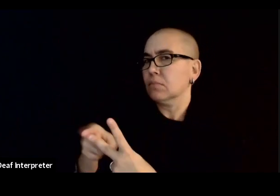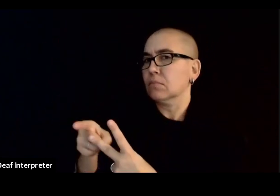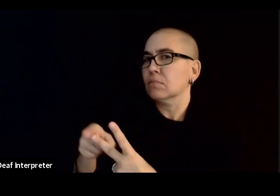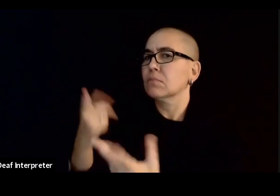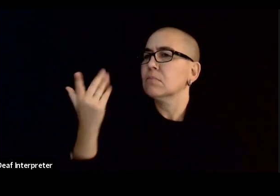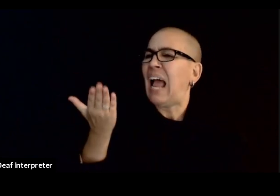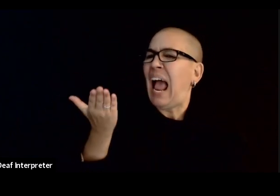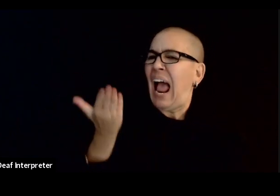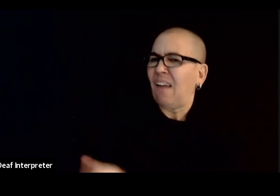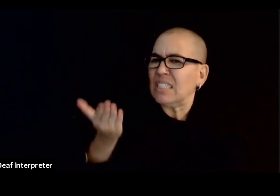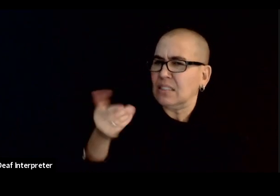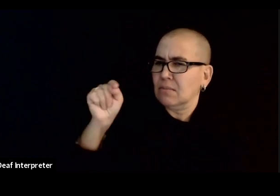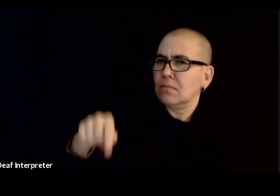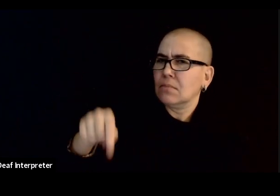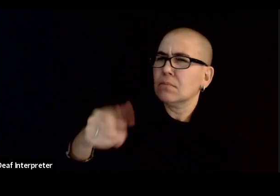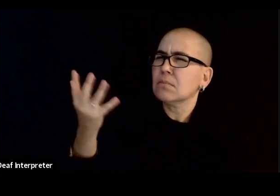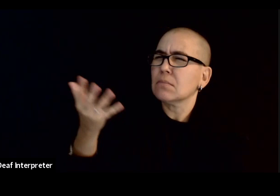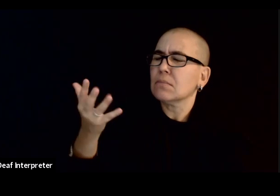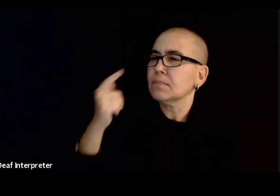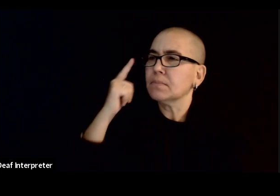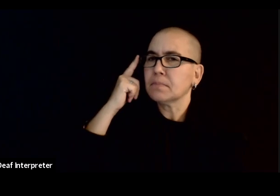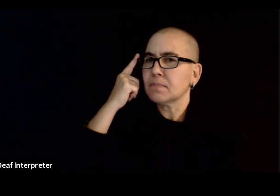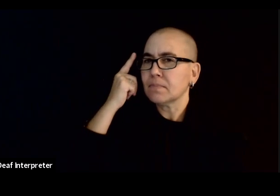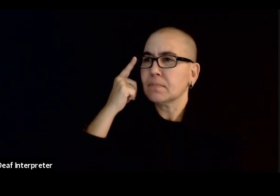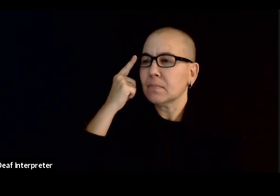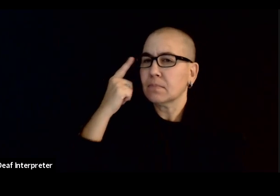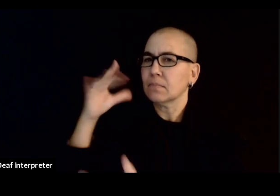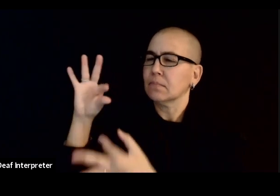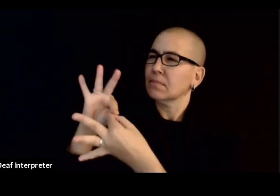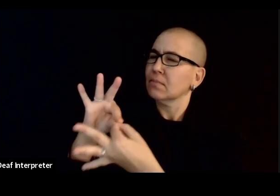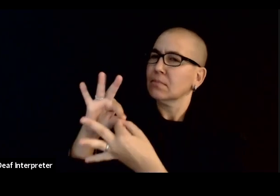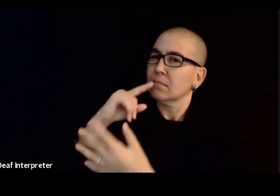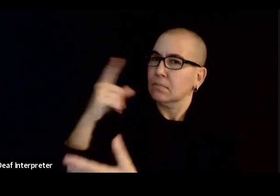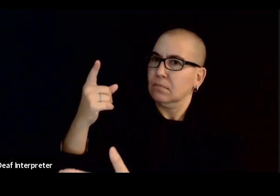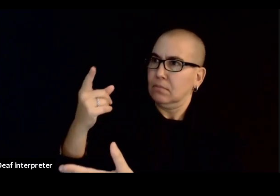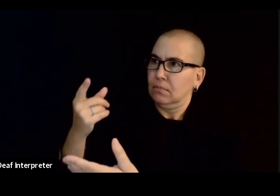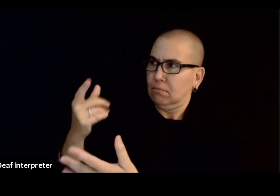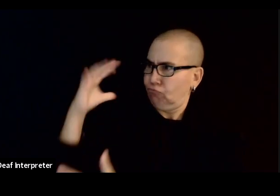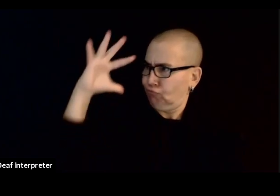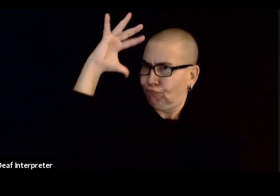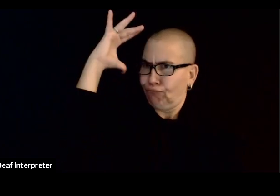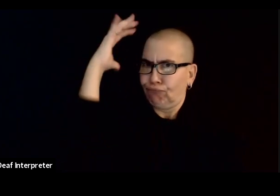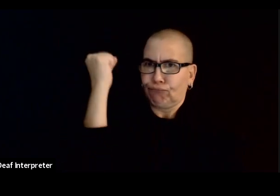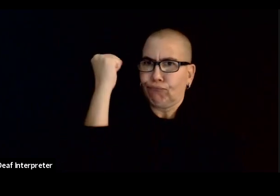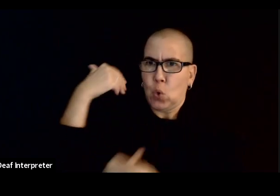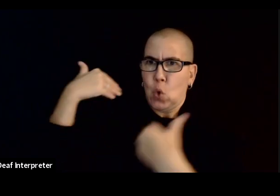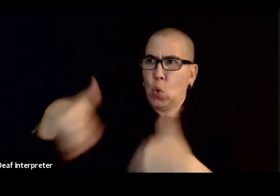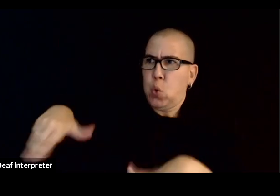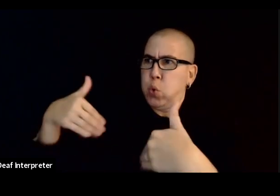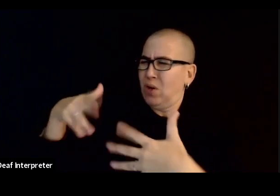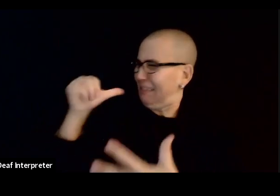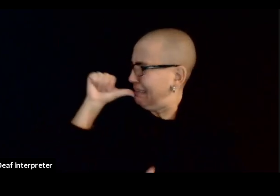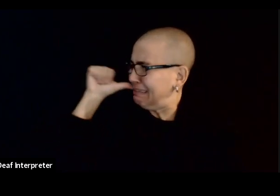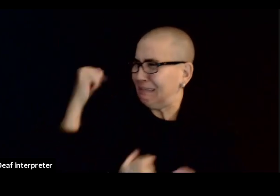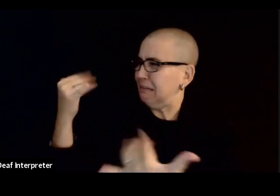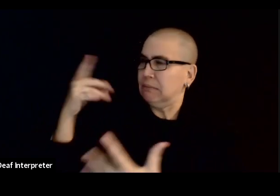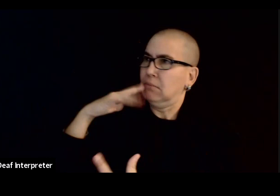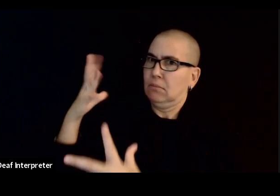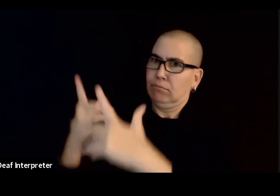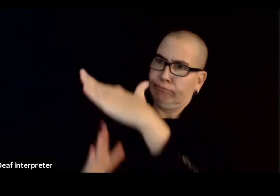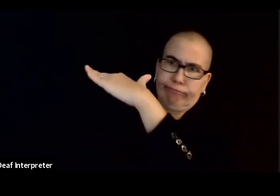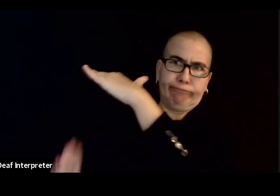including another record-breaking day, does any of that link back to the Labor Day holiday weekend?